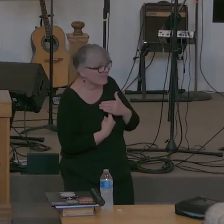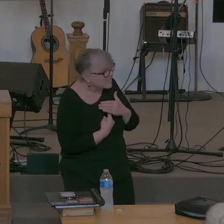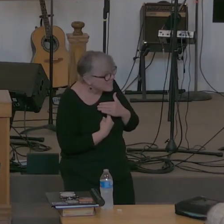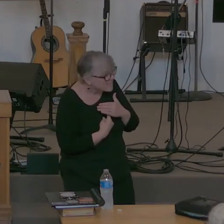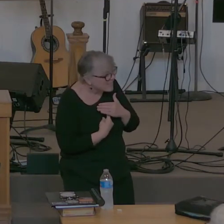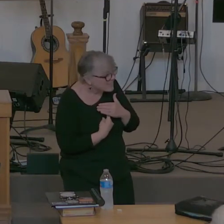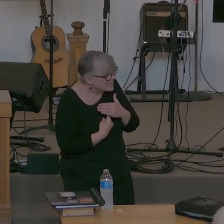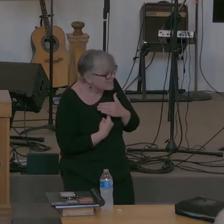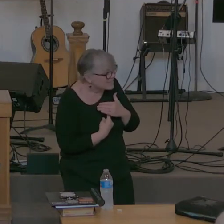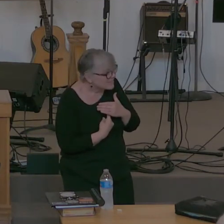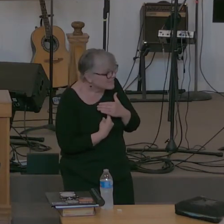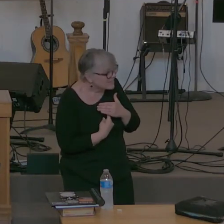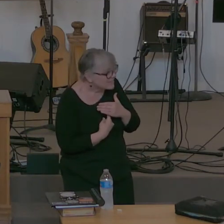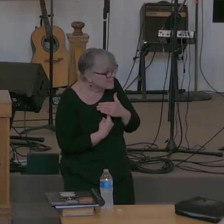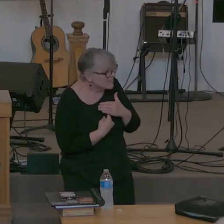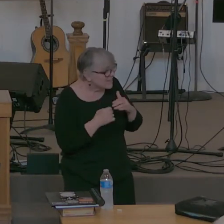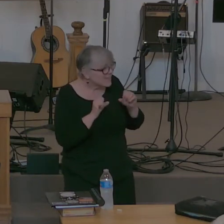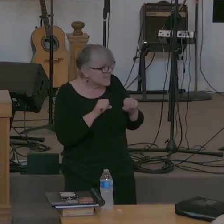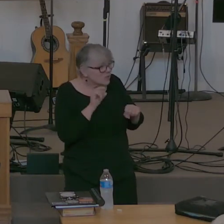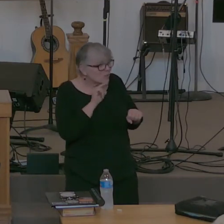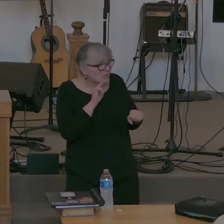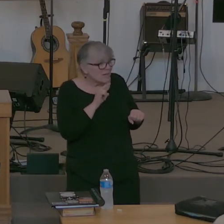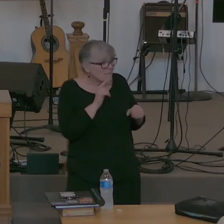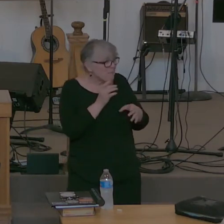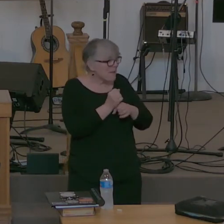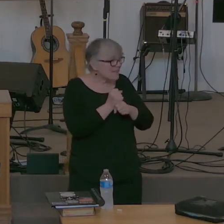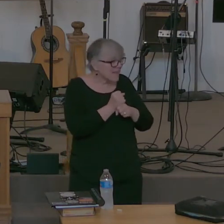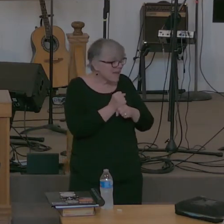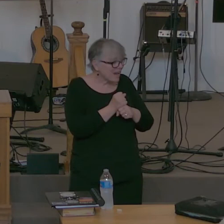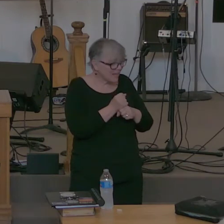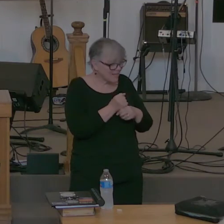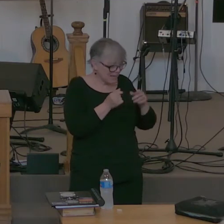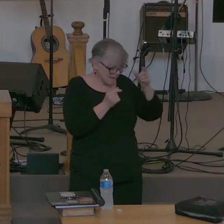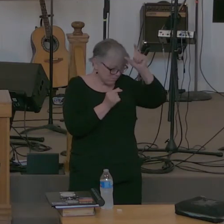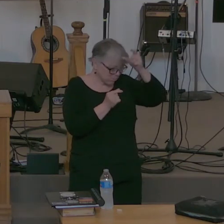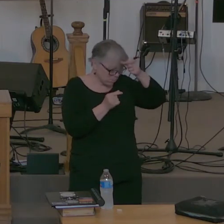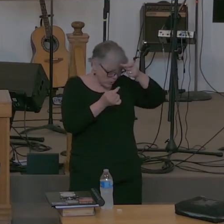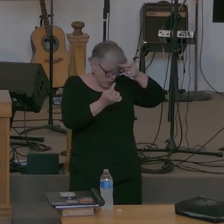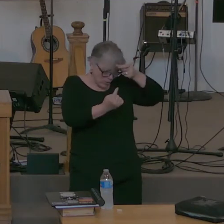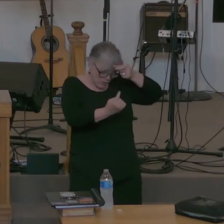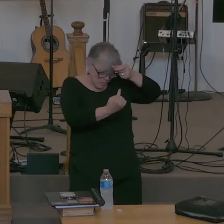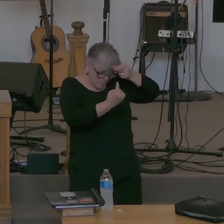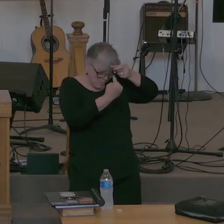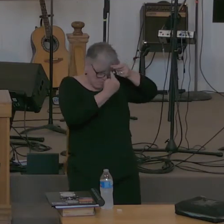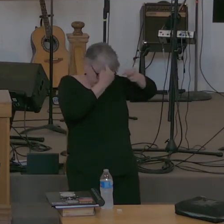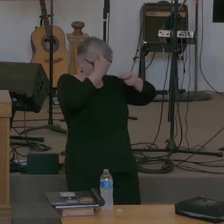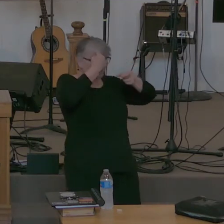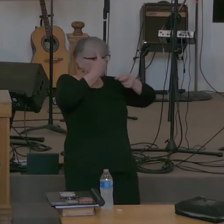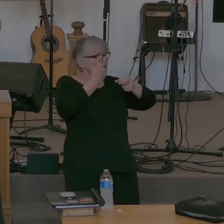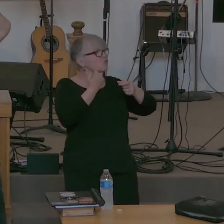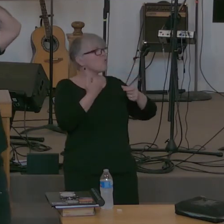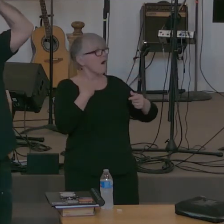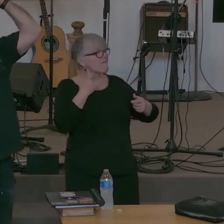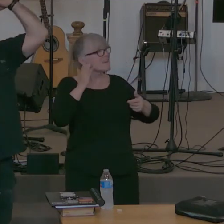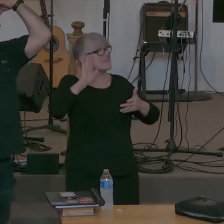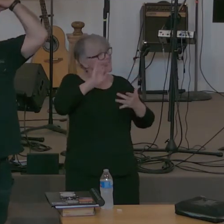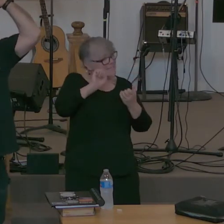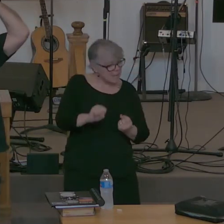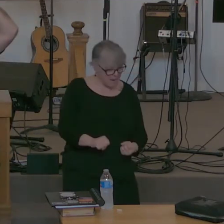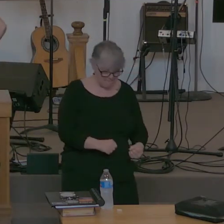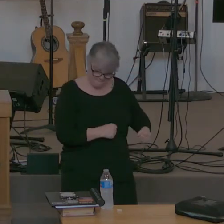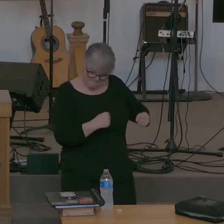Can you get that through this cranium part here? You've literally got the power of God